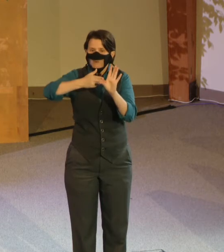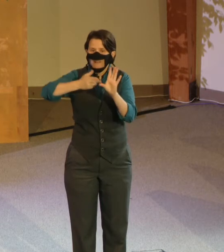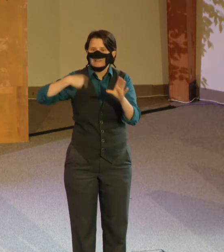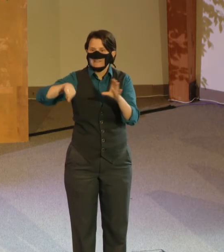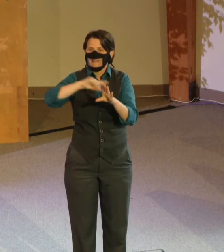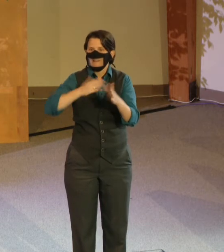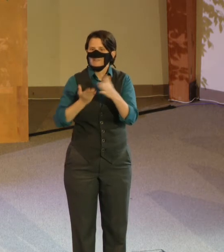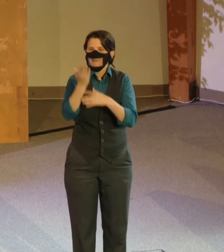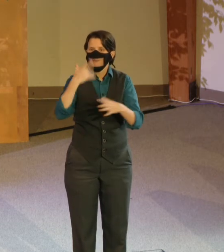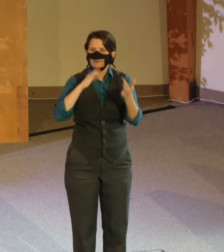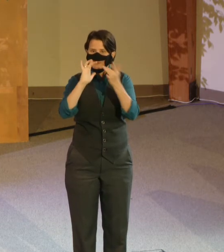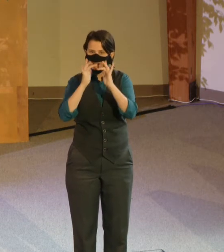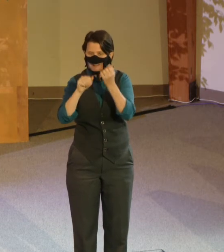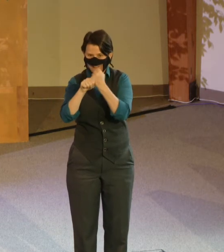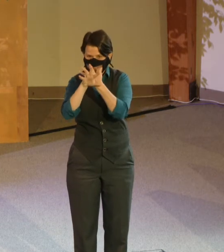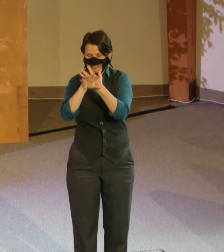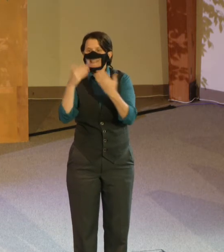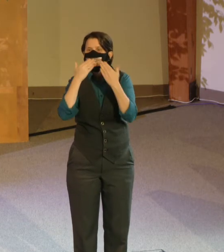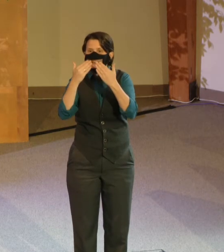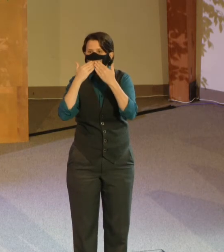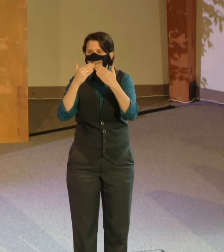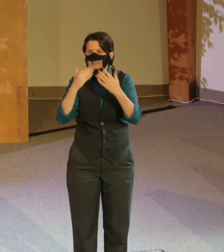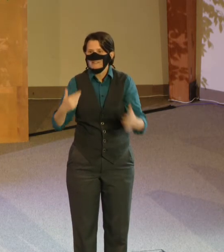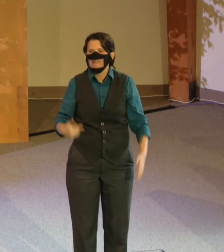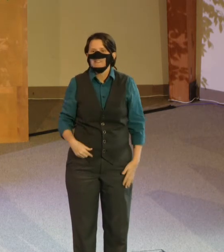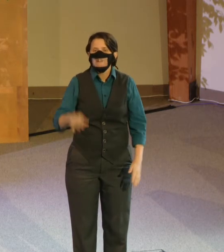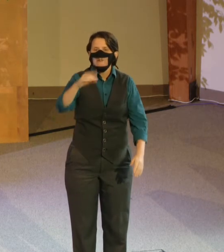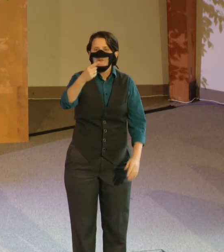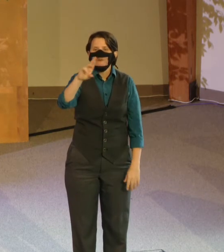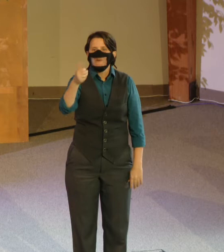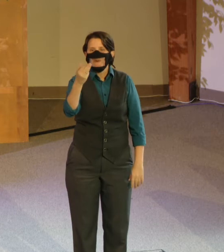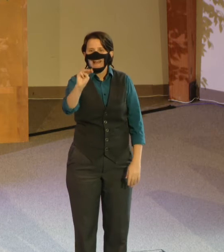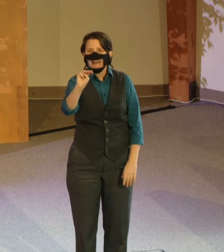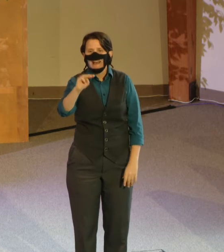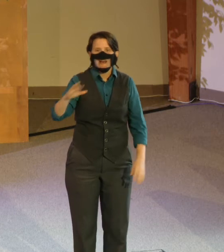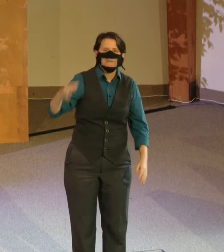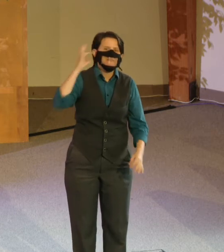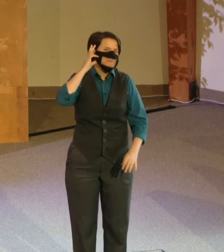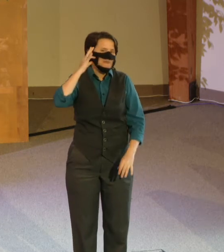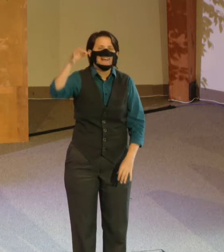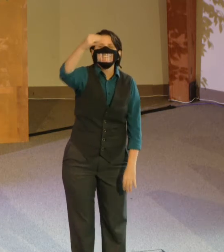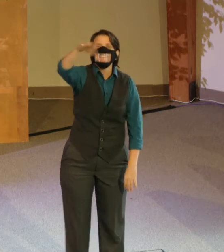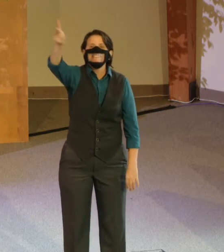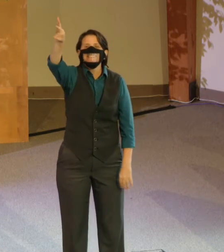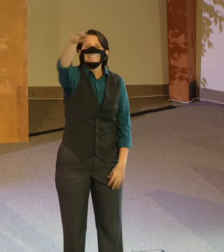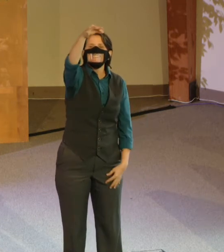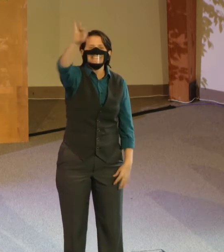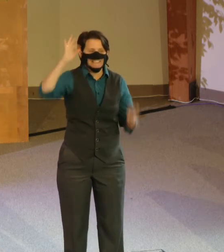for joining us. I'm realizing Graham waved the mask at me in the back. Take off your mask,